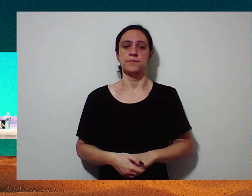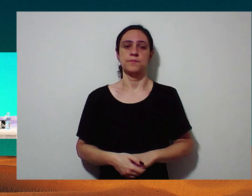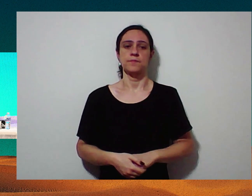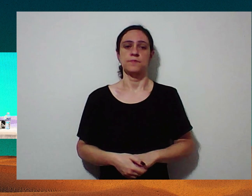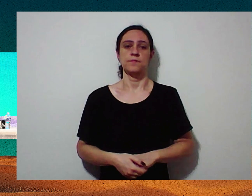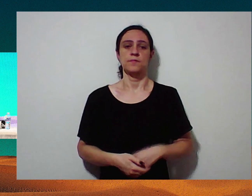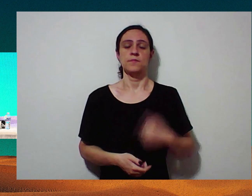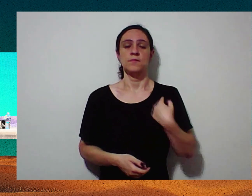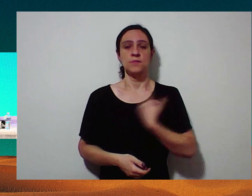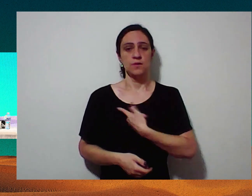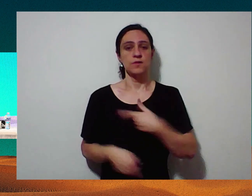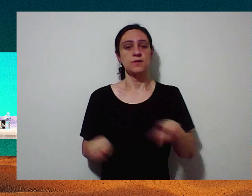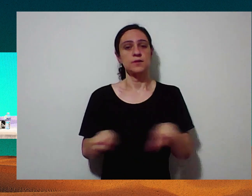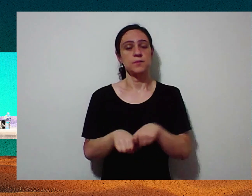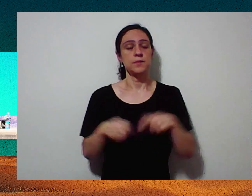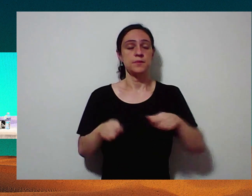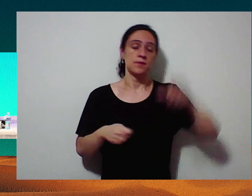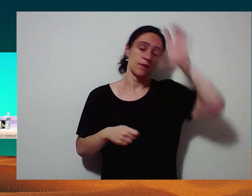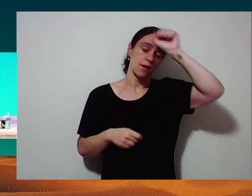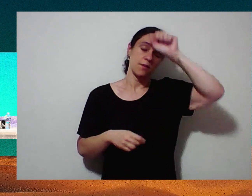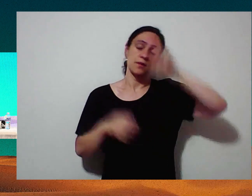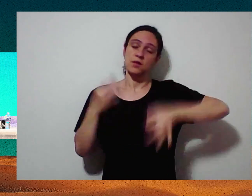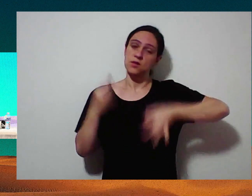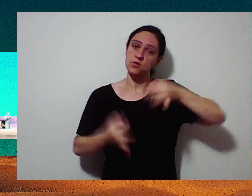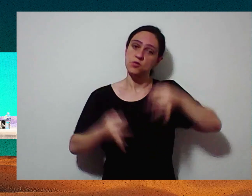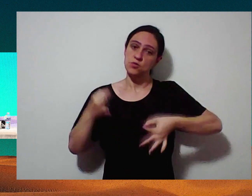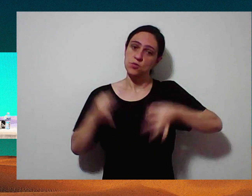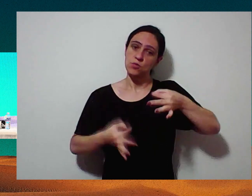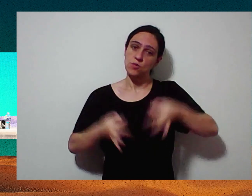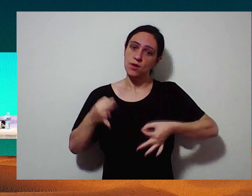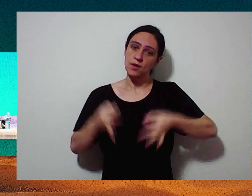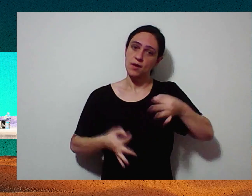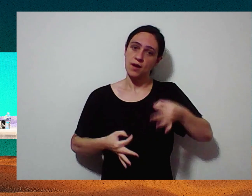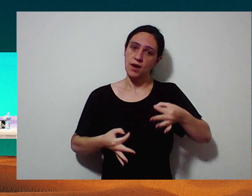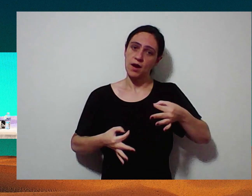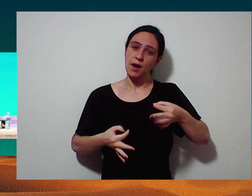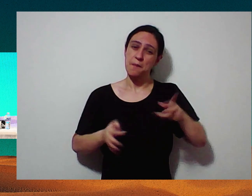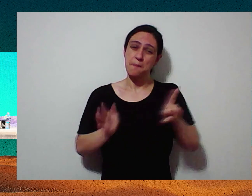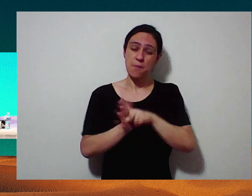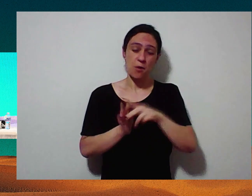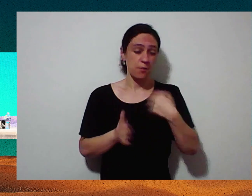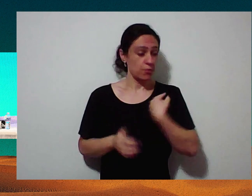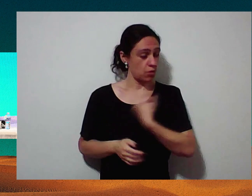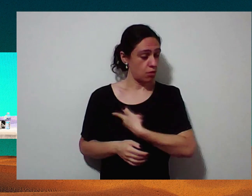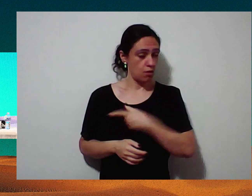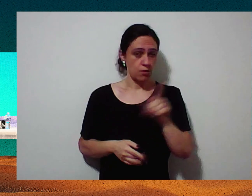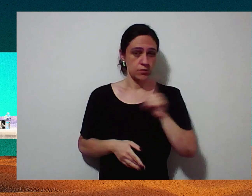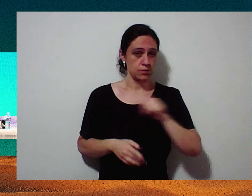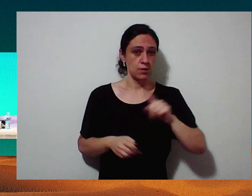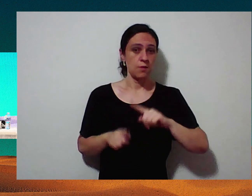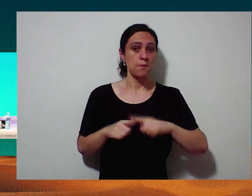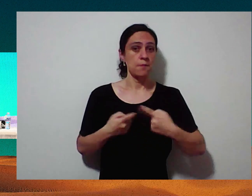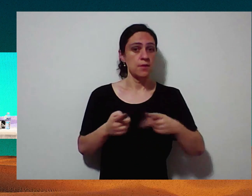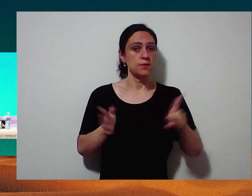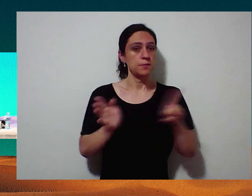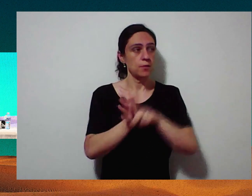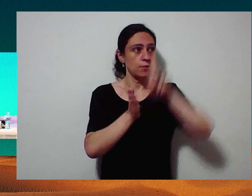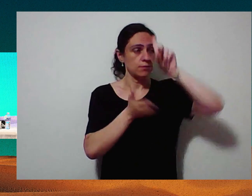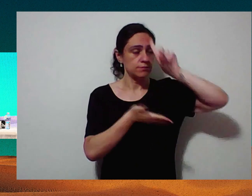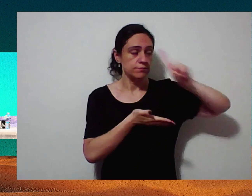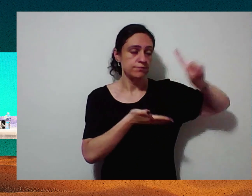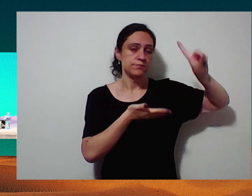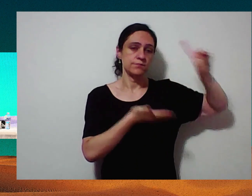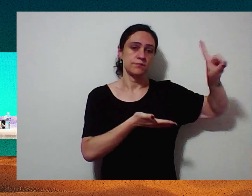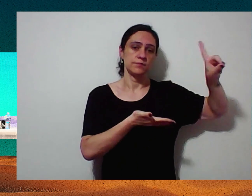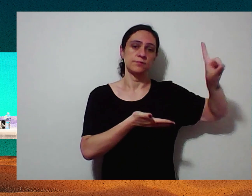não segundo a nossa maneira de ver as coisas. So we must learn to judge things not according to our own way to see things. Porque a nossa